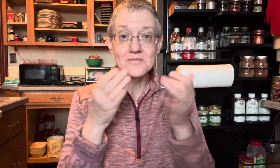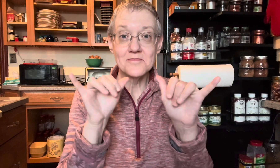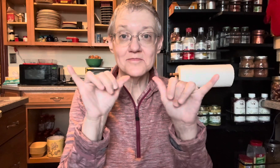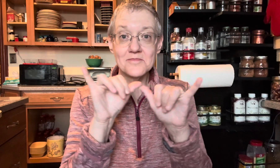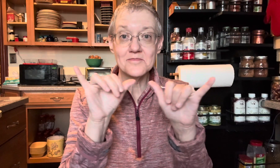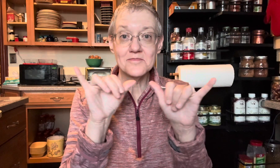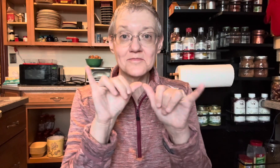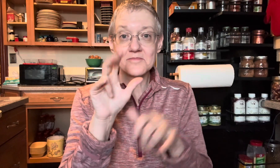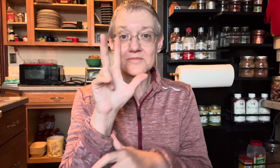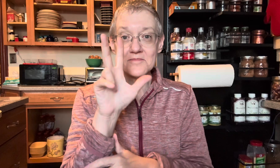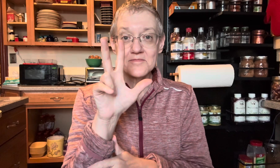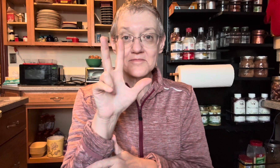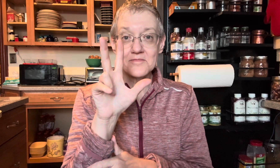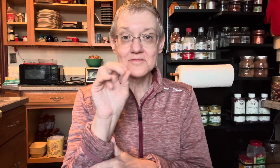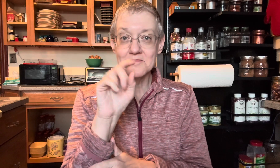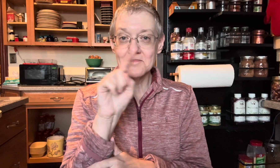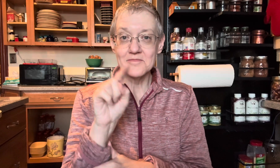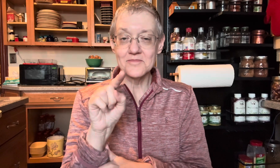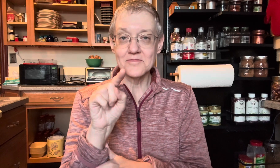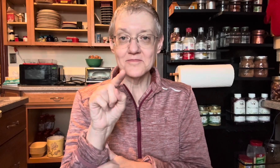This one, the serving size is 3 ounces.